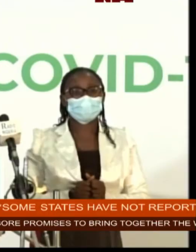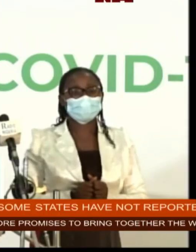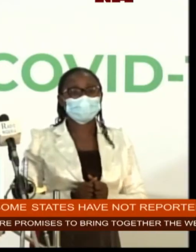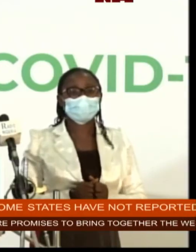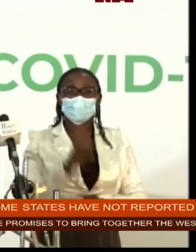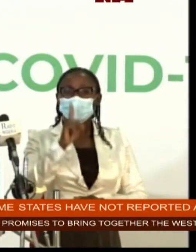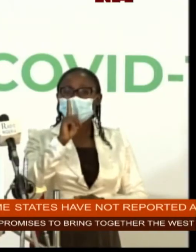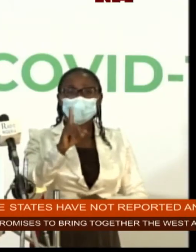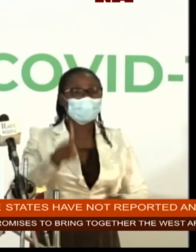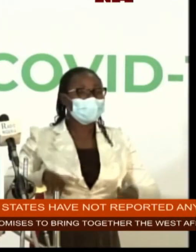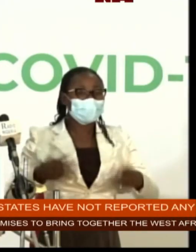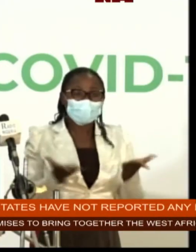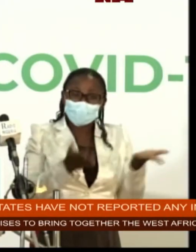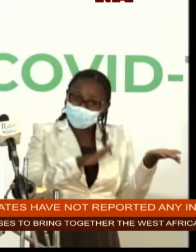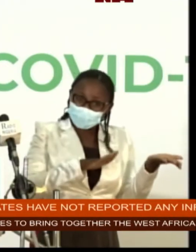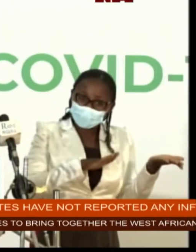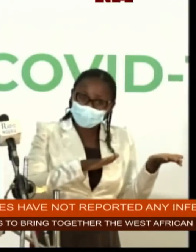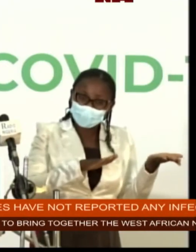One life lost